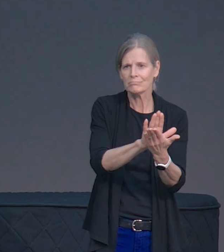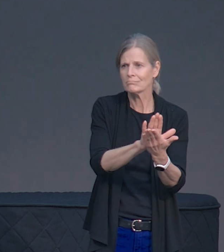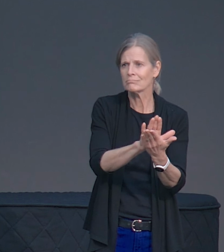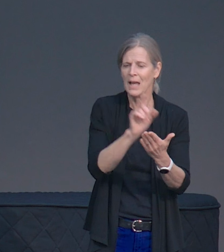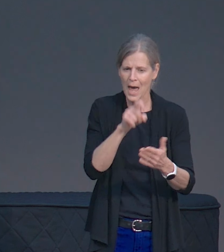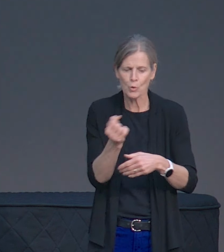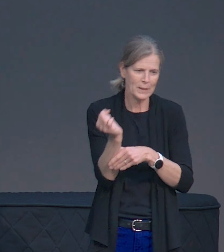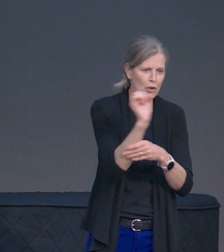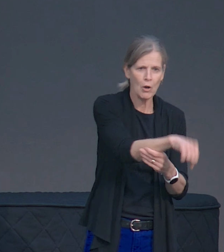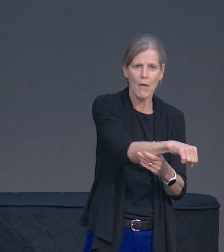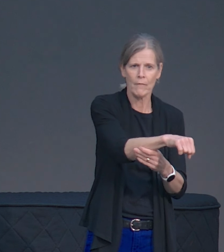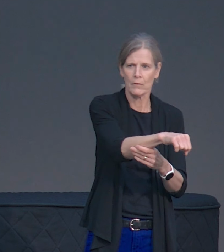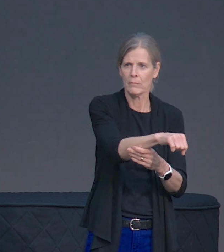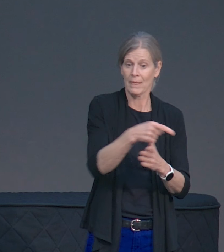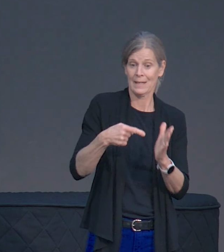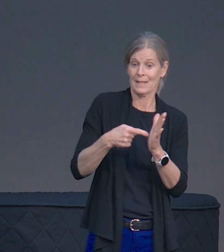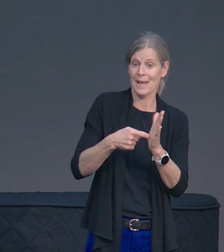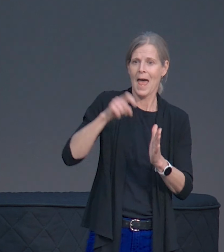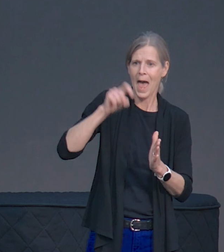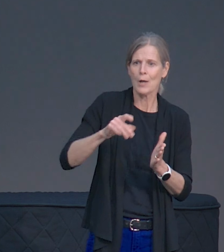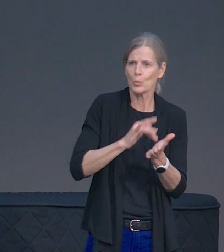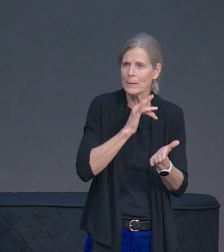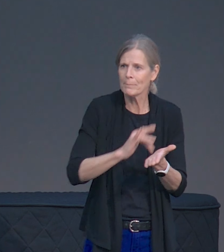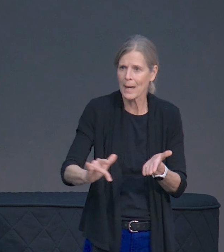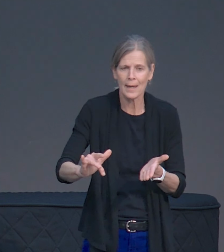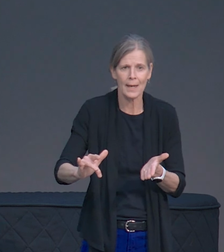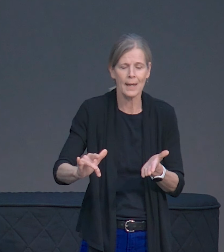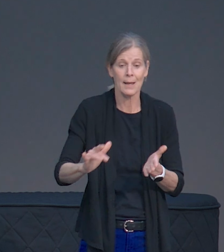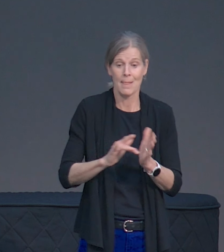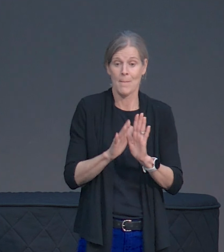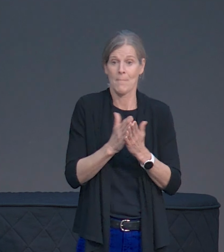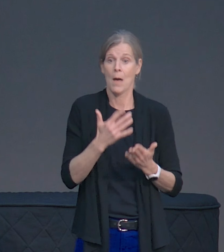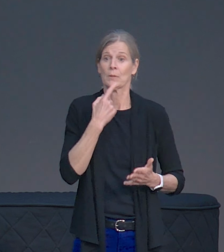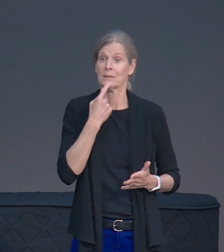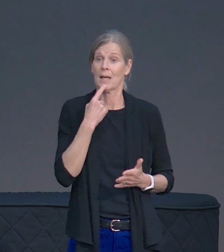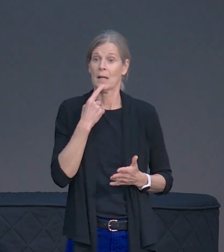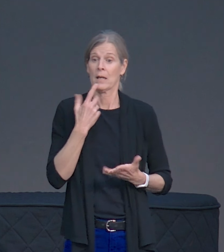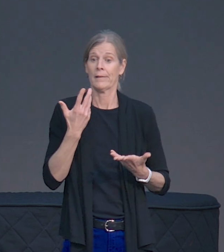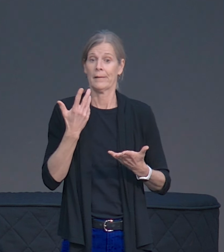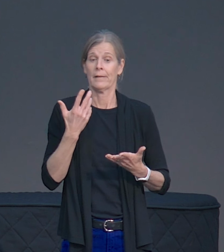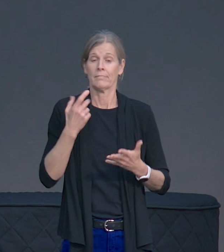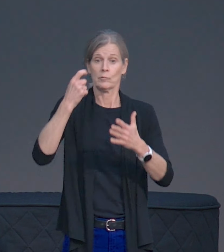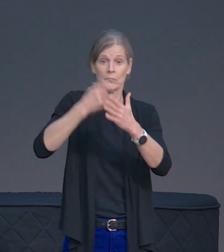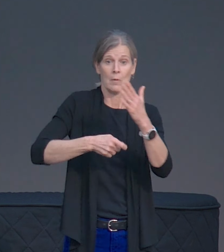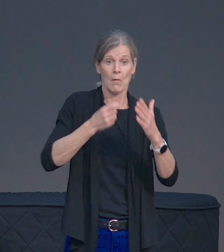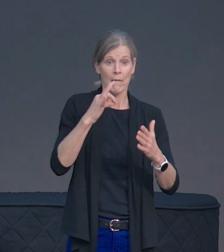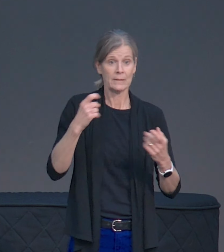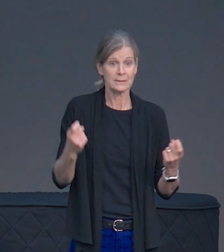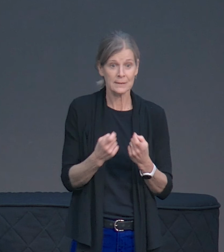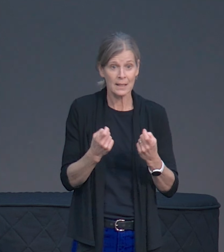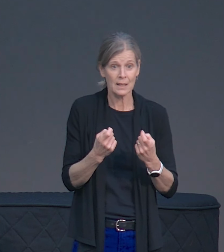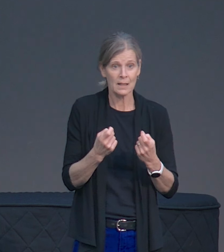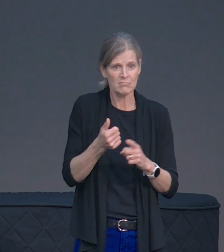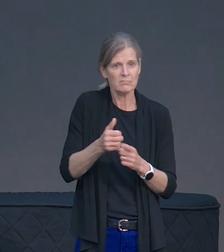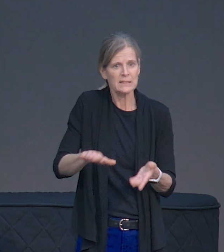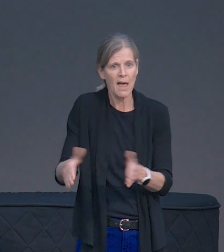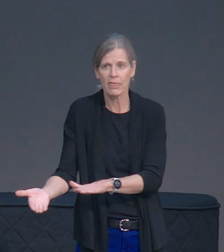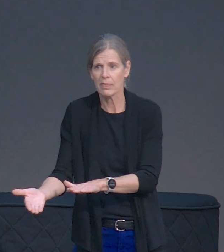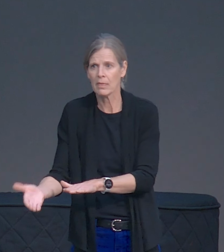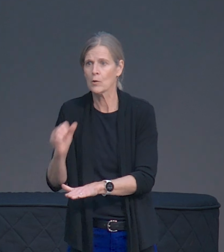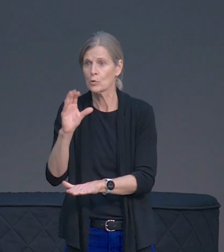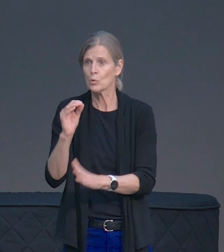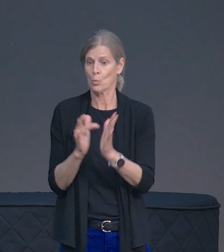Conquered The Debt Of Sin Had To Be Paid The Bible Says That The Wages Of Sin Is Death And So